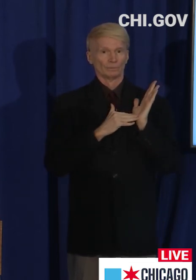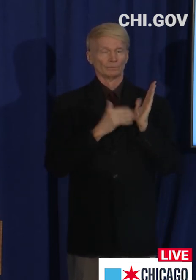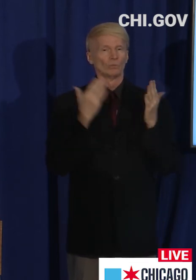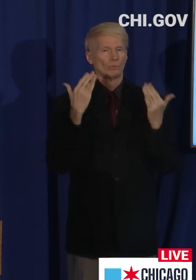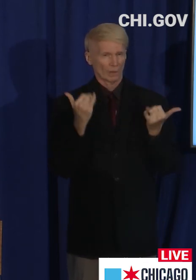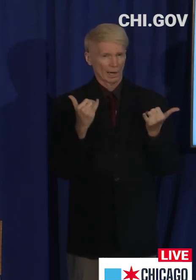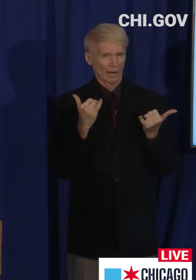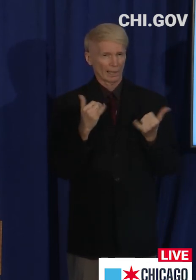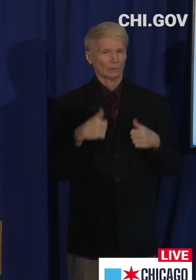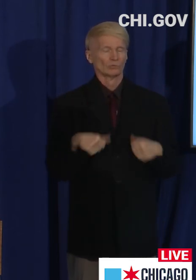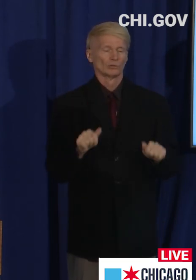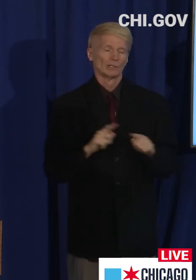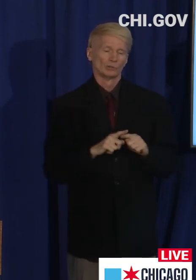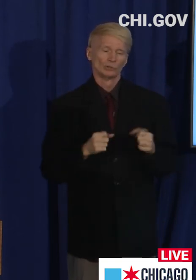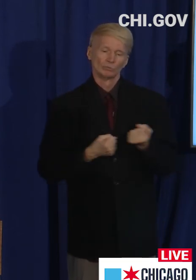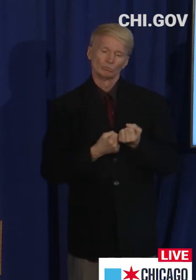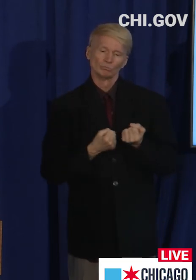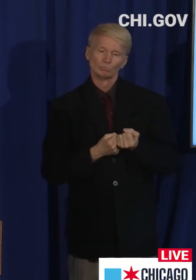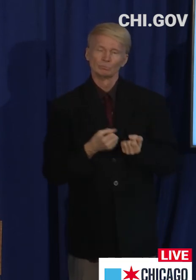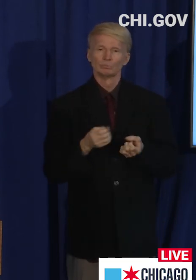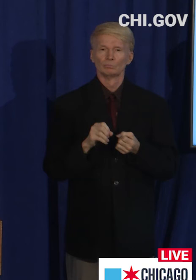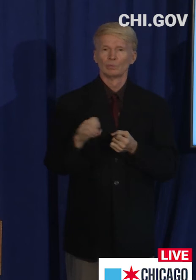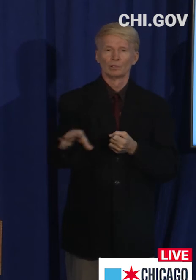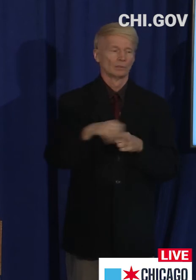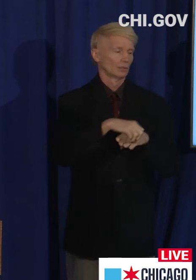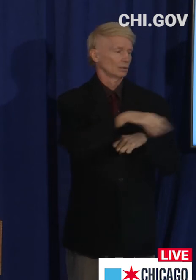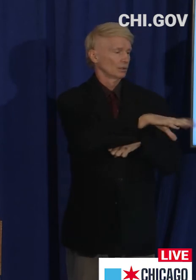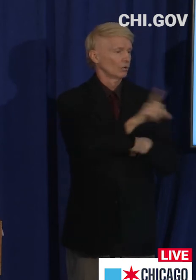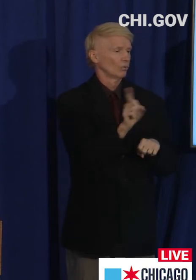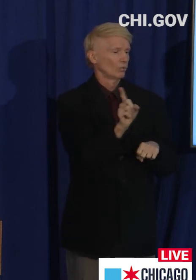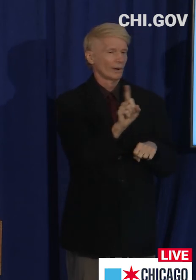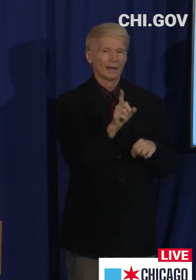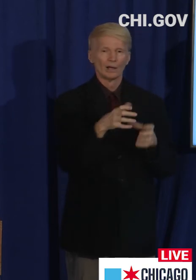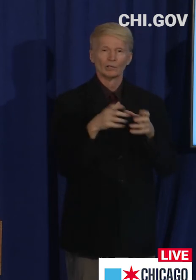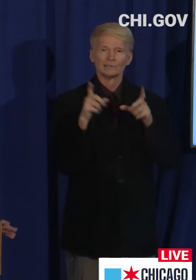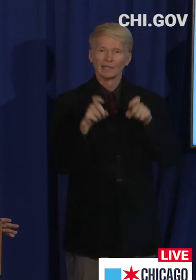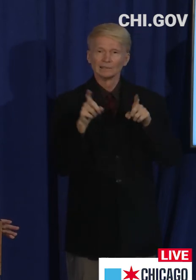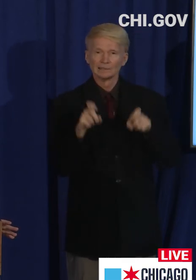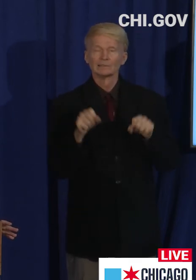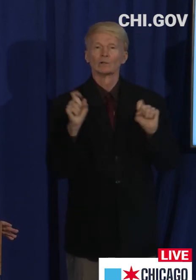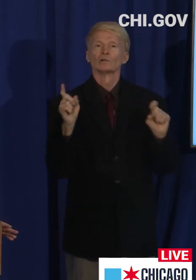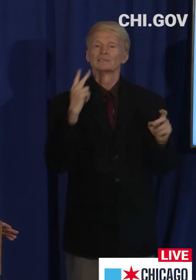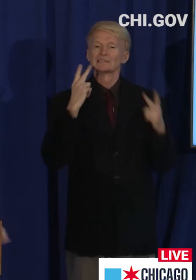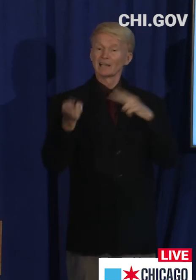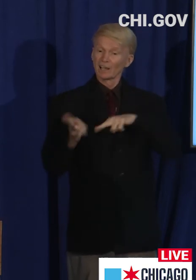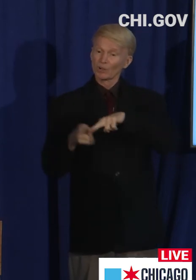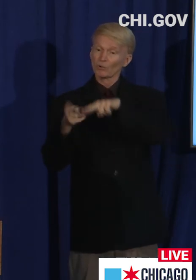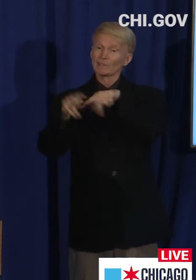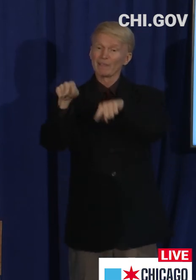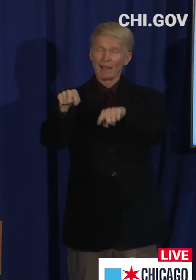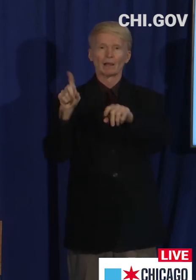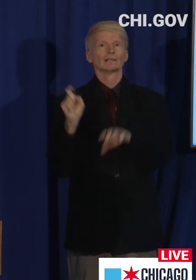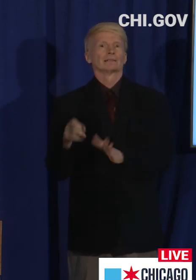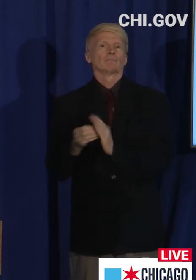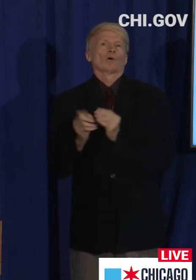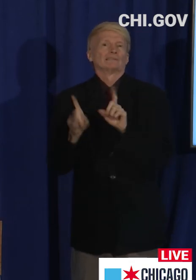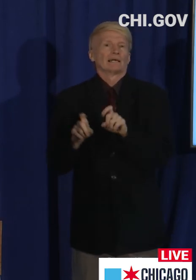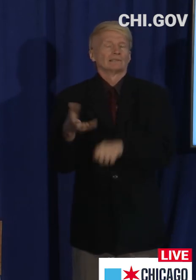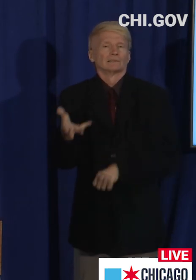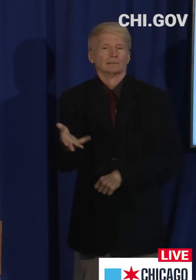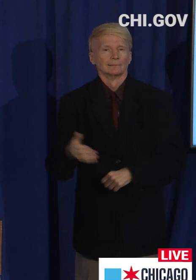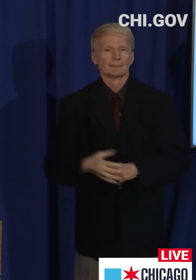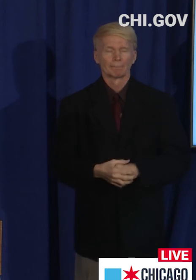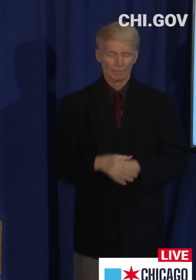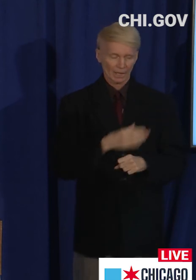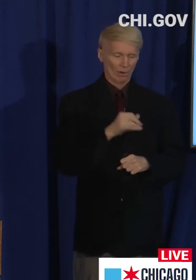some additional resources to areas where we're seeing that increase. We also, actually just yesterday, for the very first